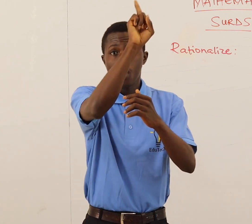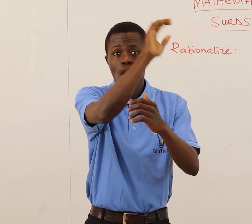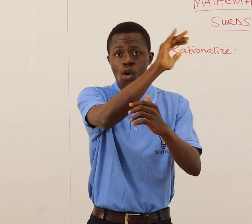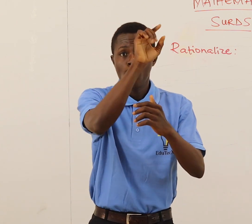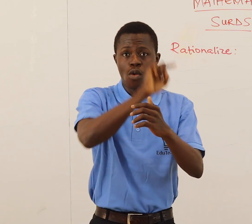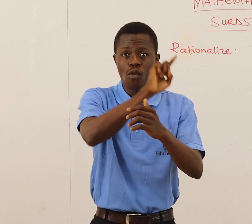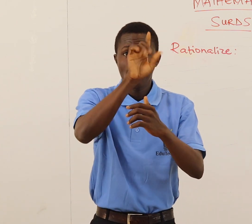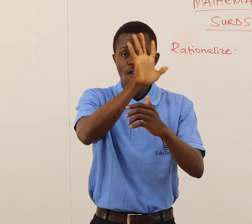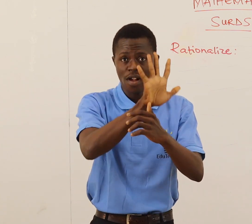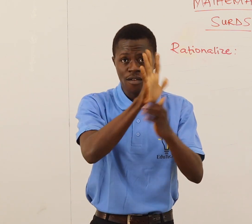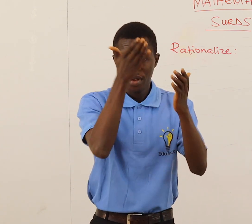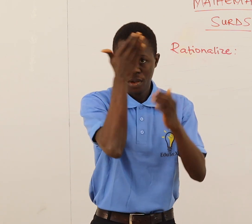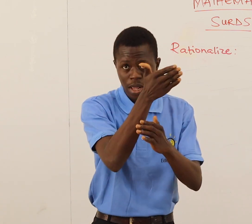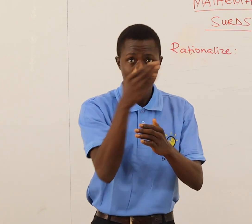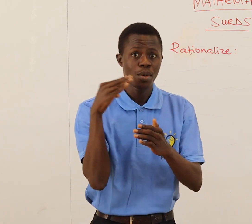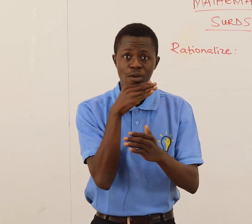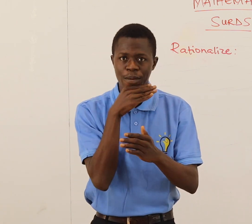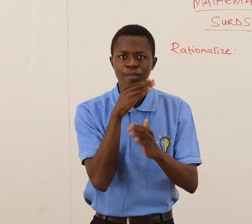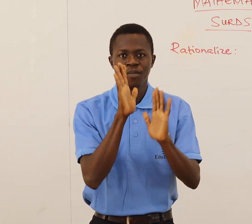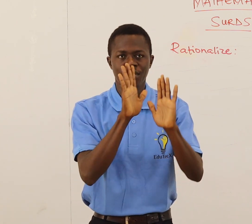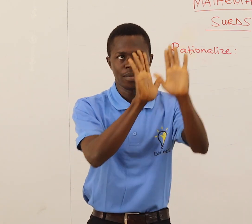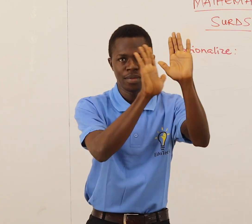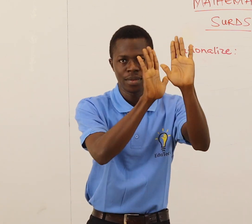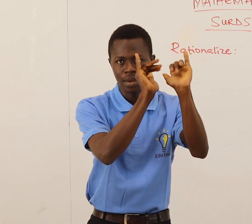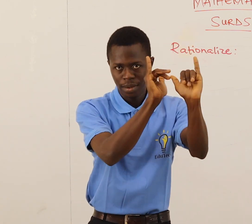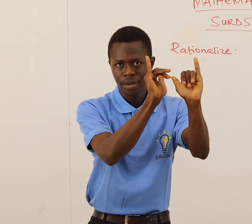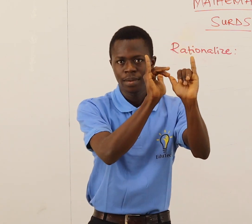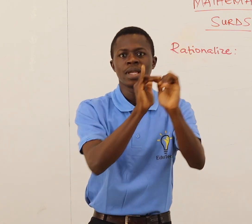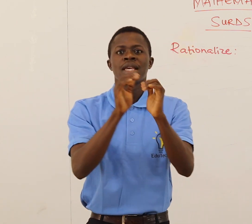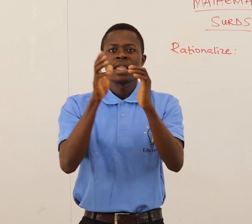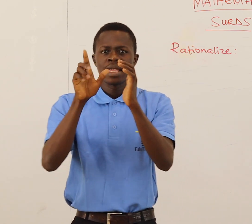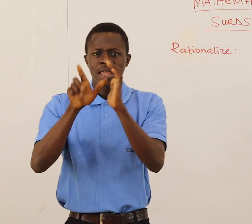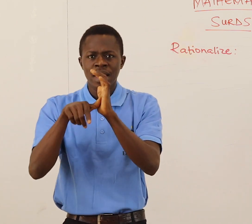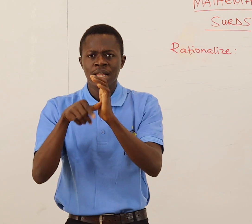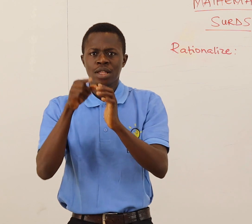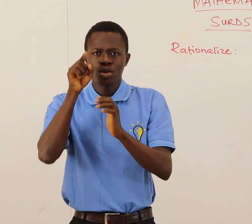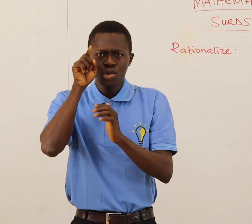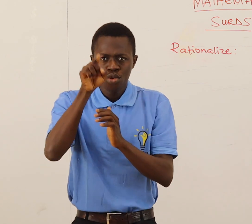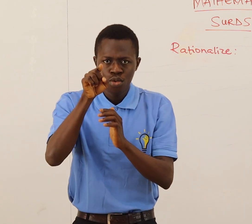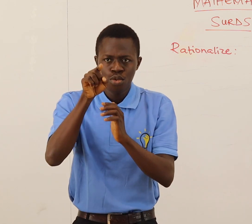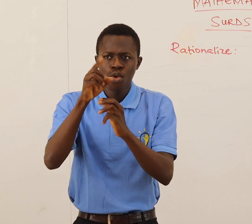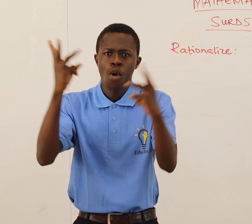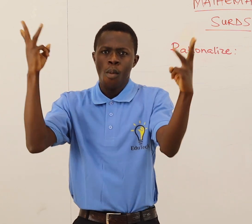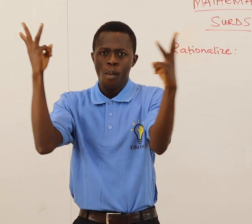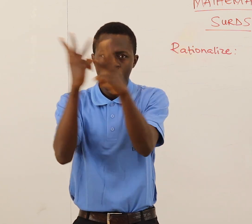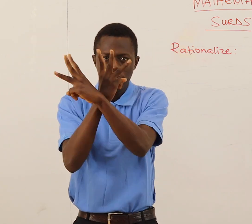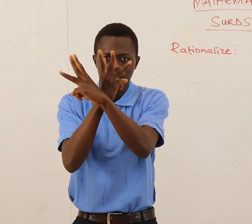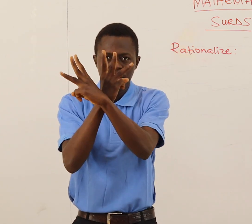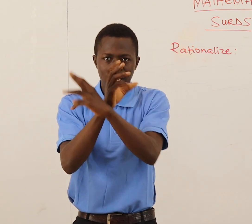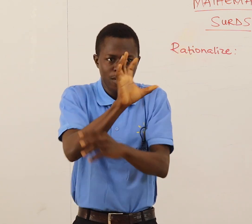by the denominator. So we see we have 1 over square root of 5, right? Okay. So what